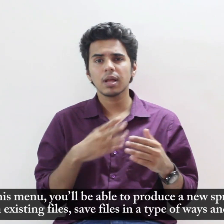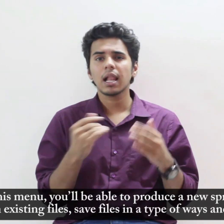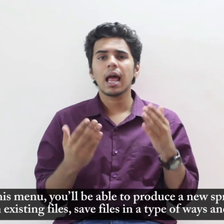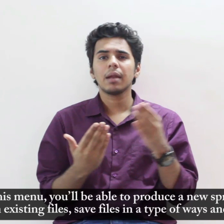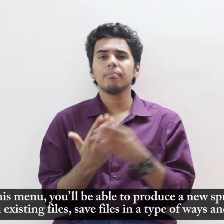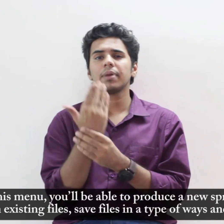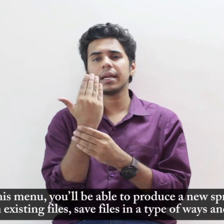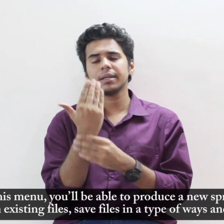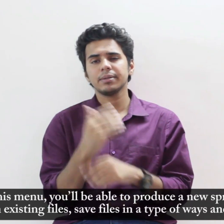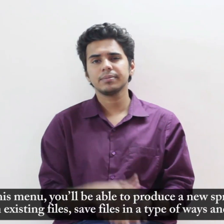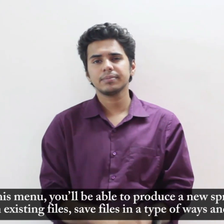print.